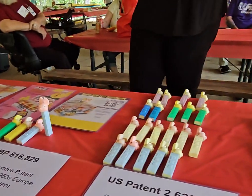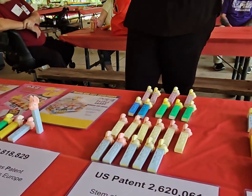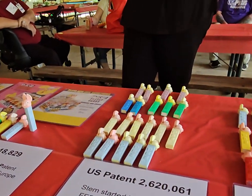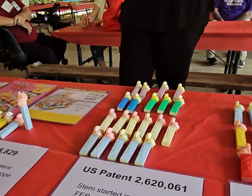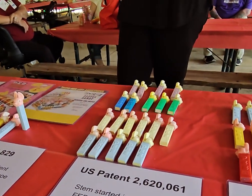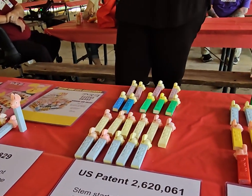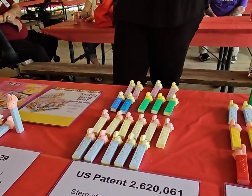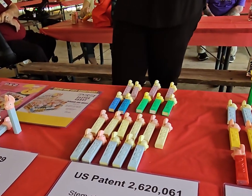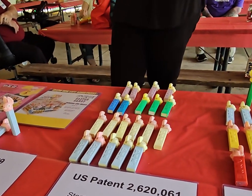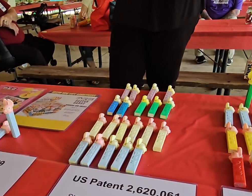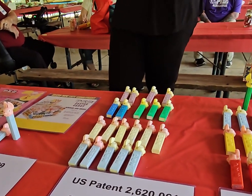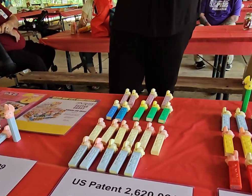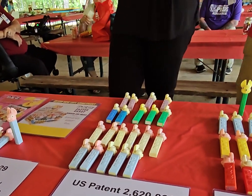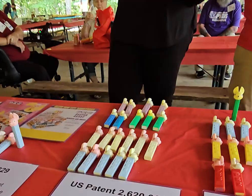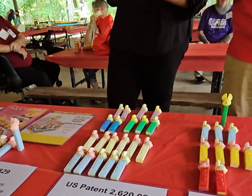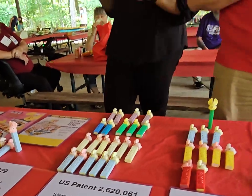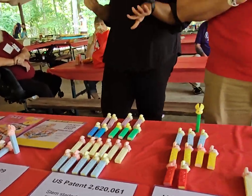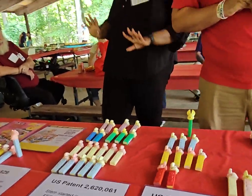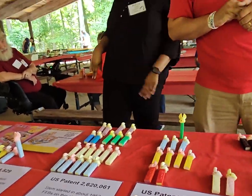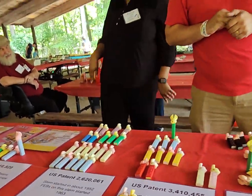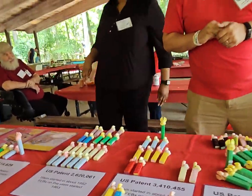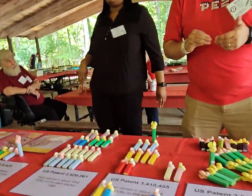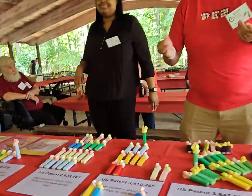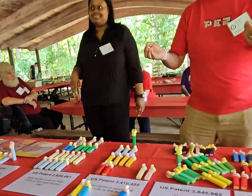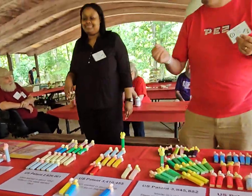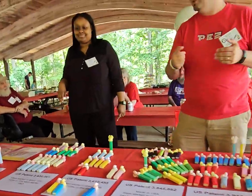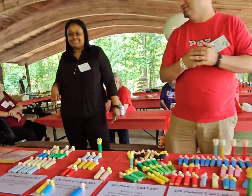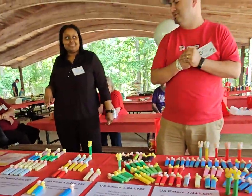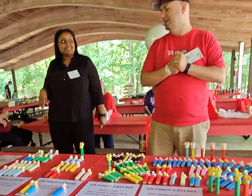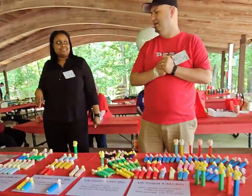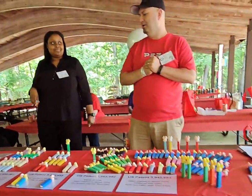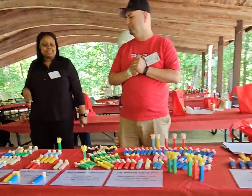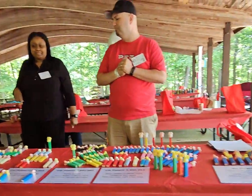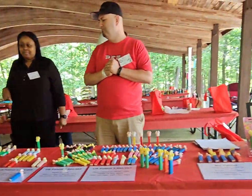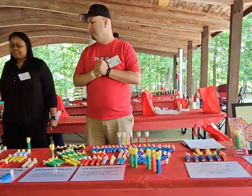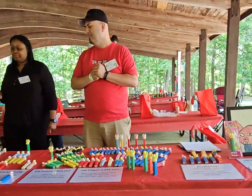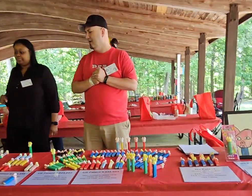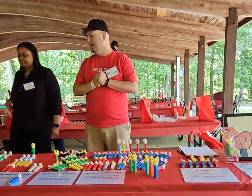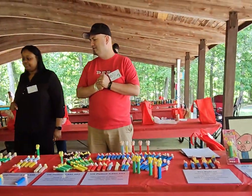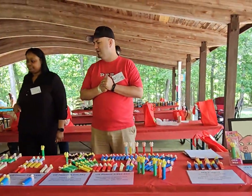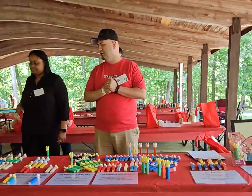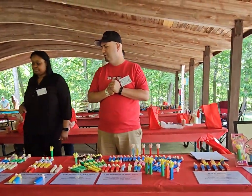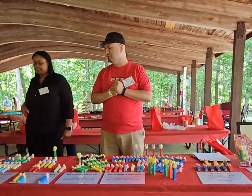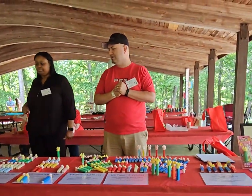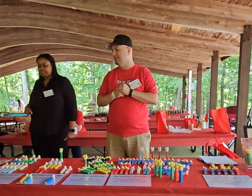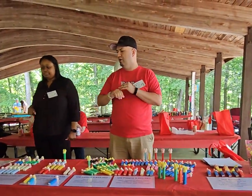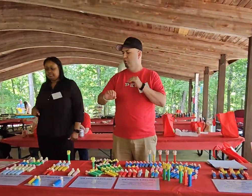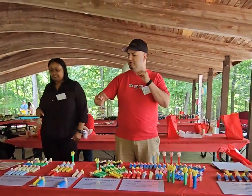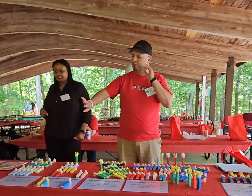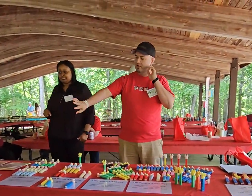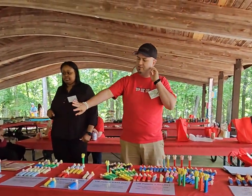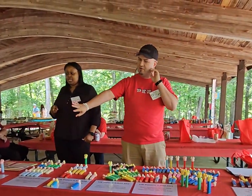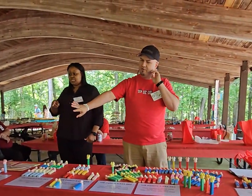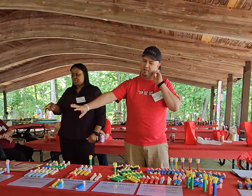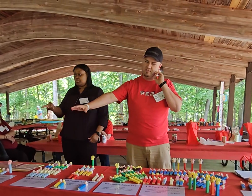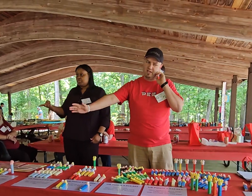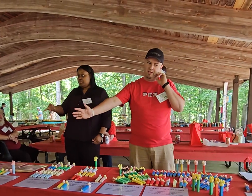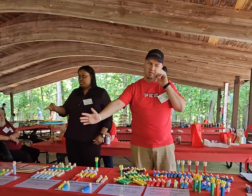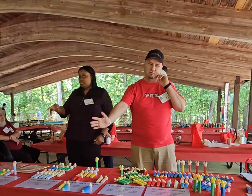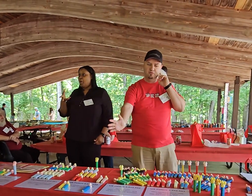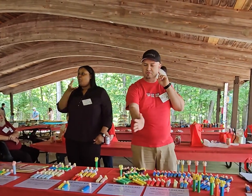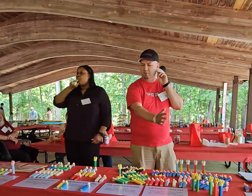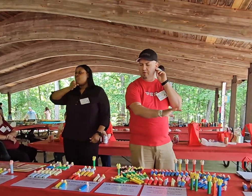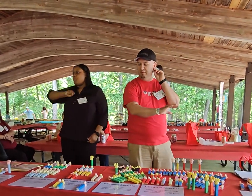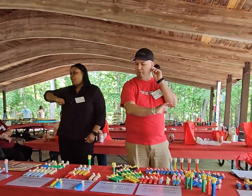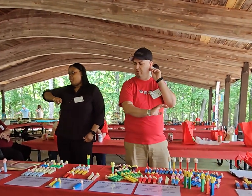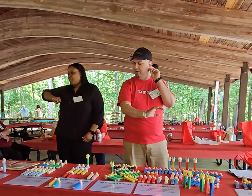No, I'm not gonna try. But it's like for their patents. And so those are some of the oldest ones over on this side, and